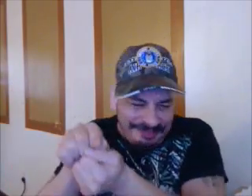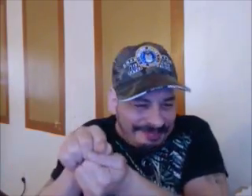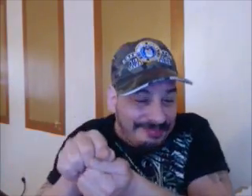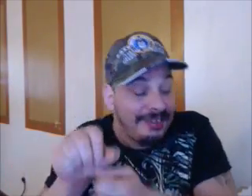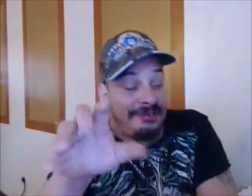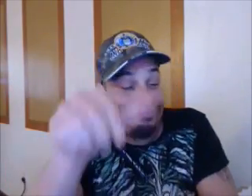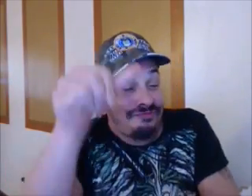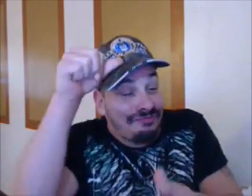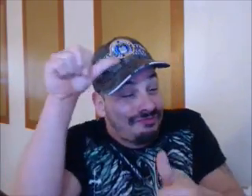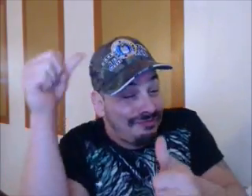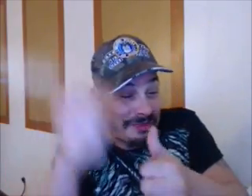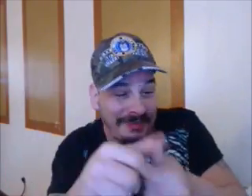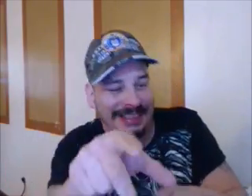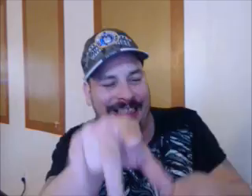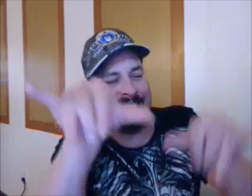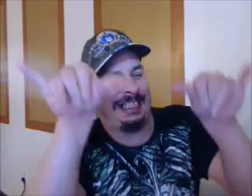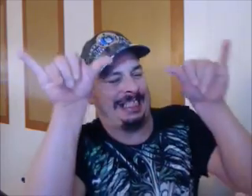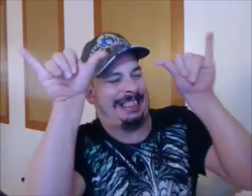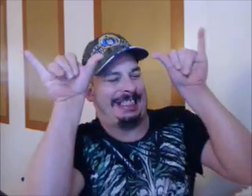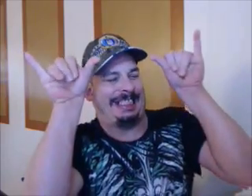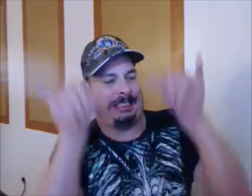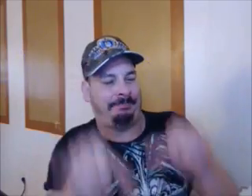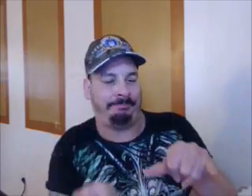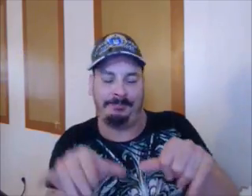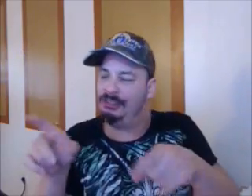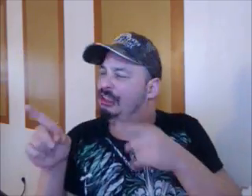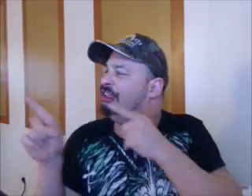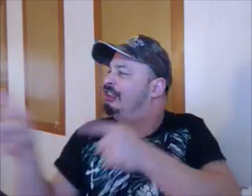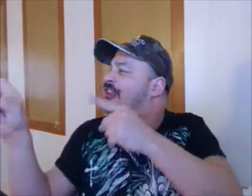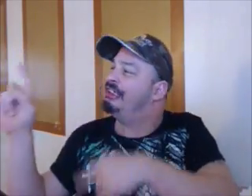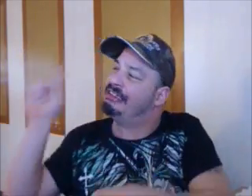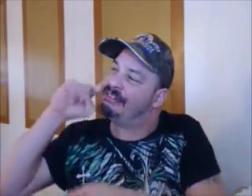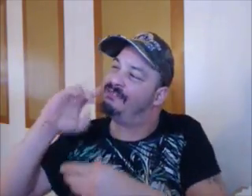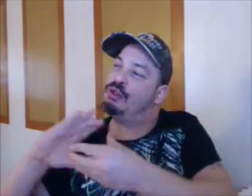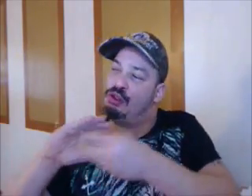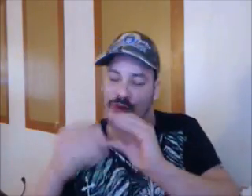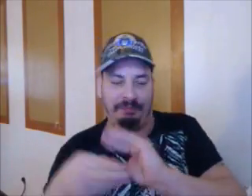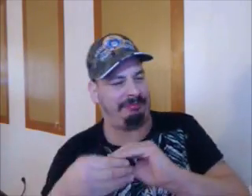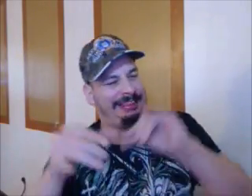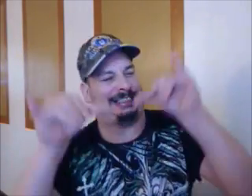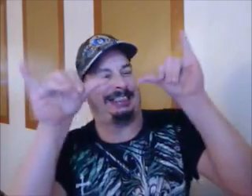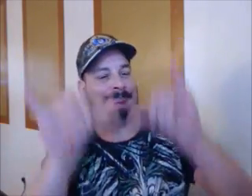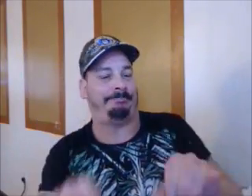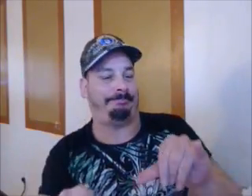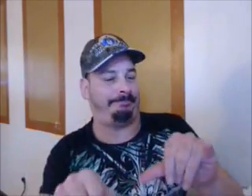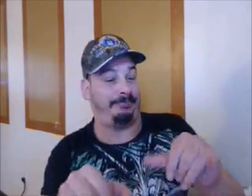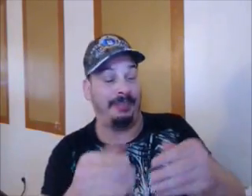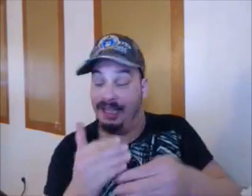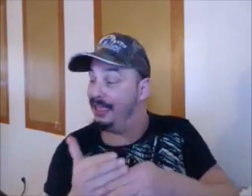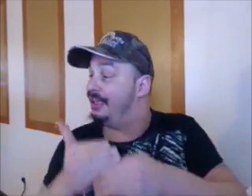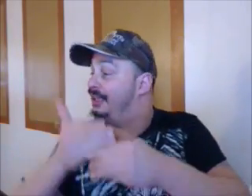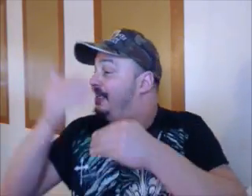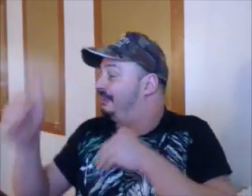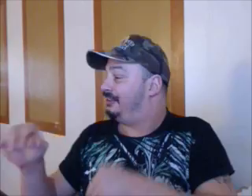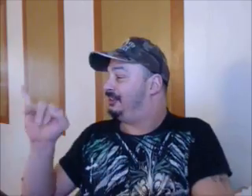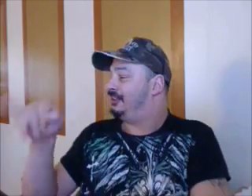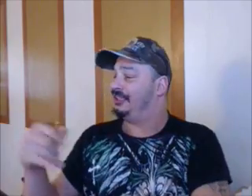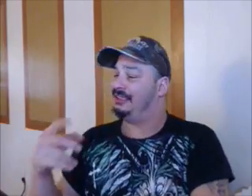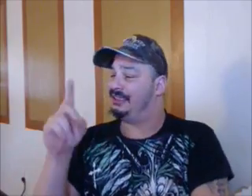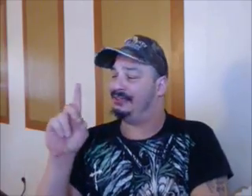are factors that will convince me to do that. Whether the shock or outrage of the community might lead to public disorder if the peace